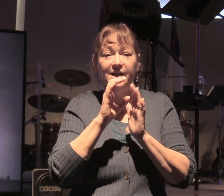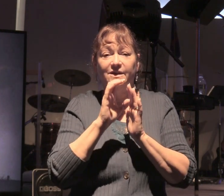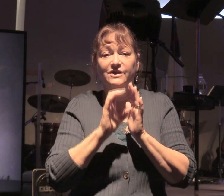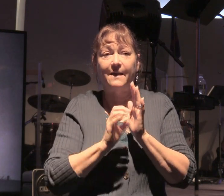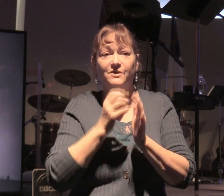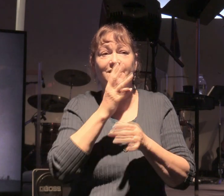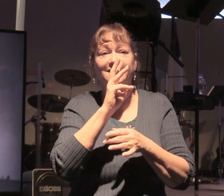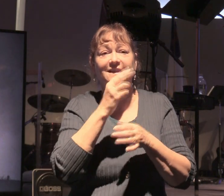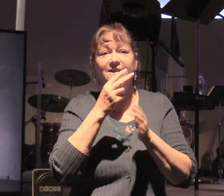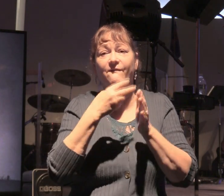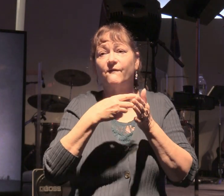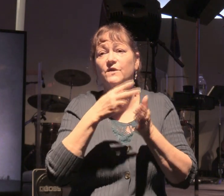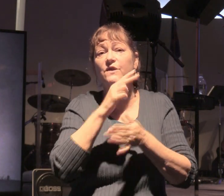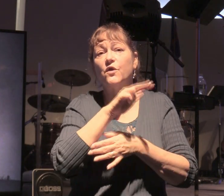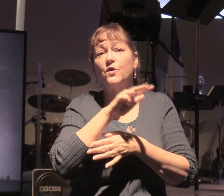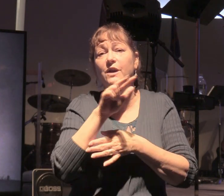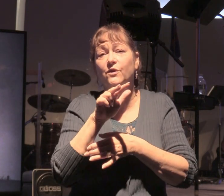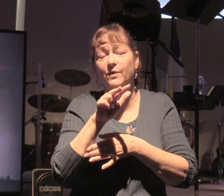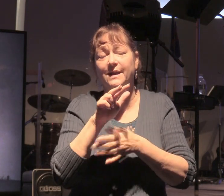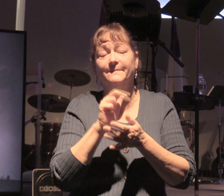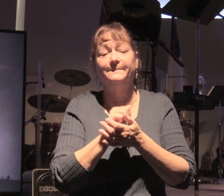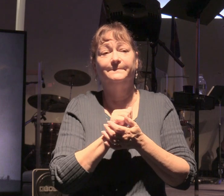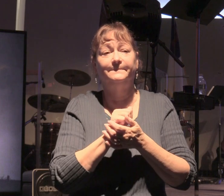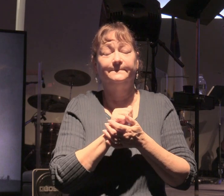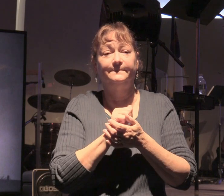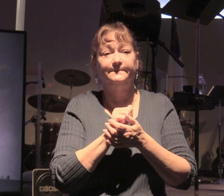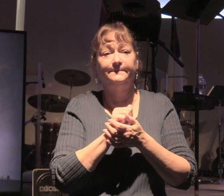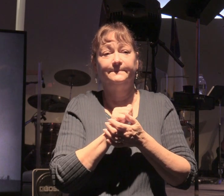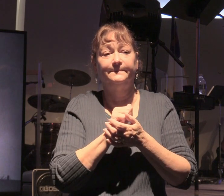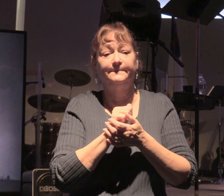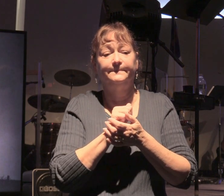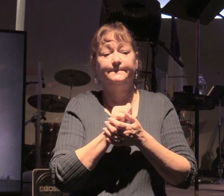6, verse 33, here's what it says.